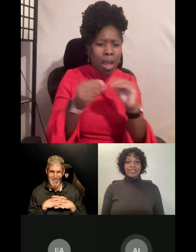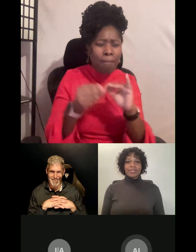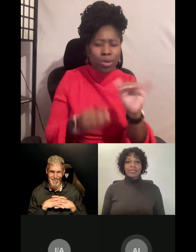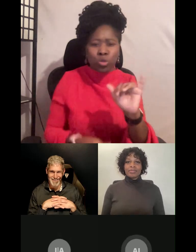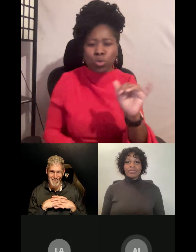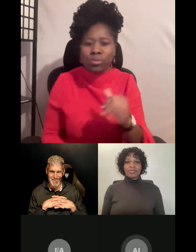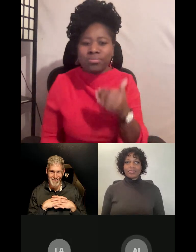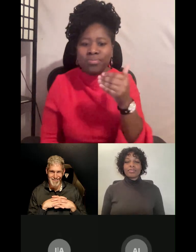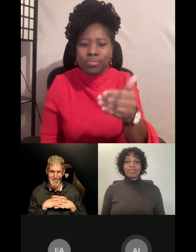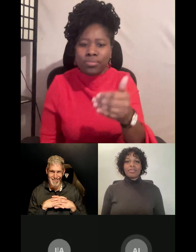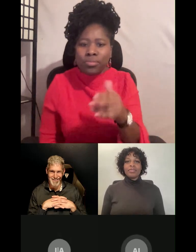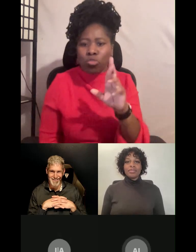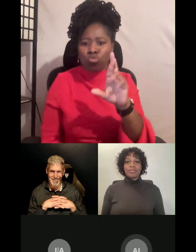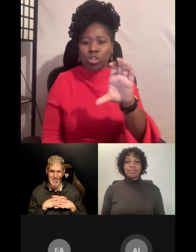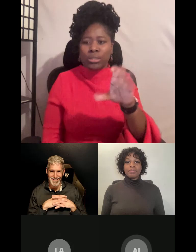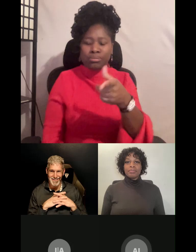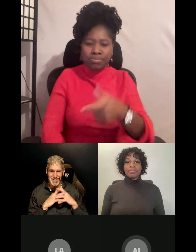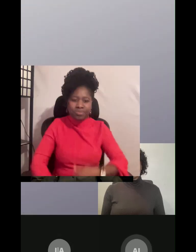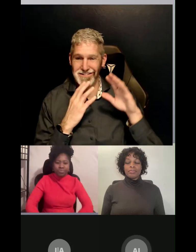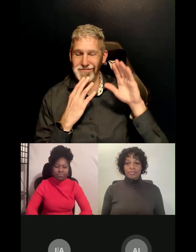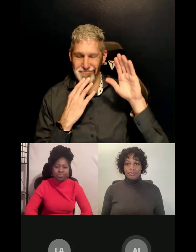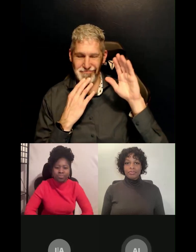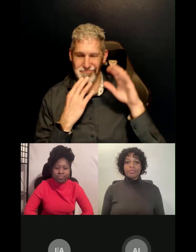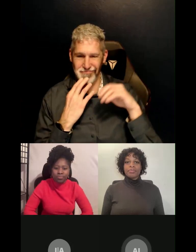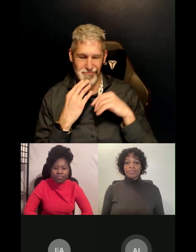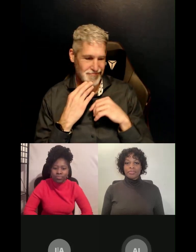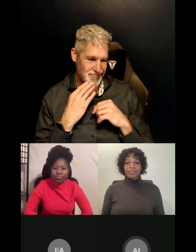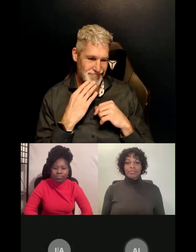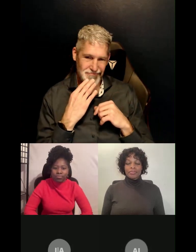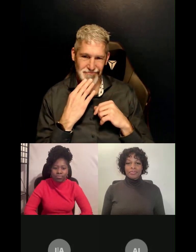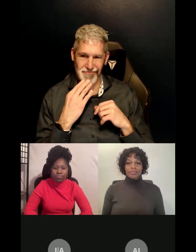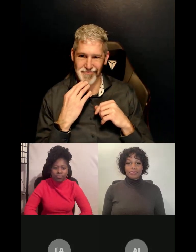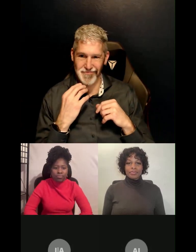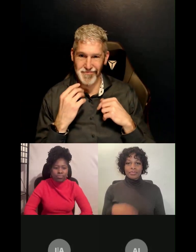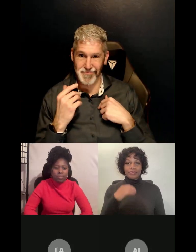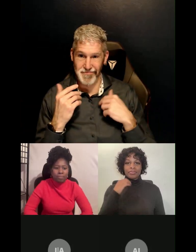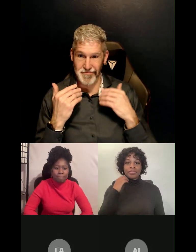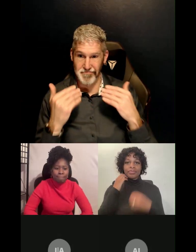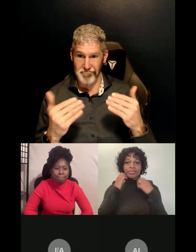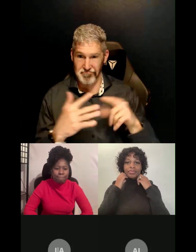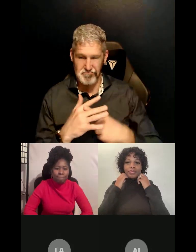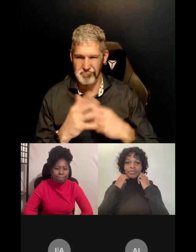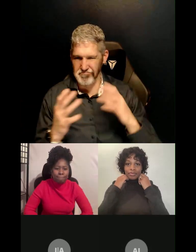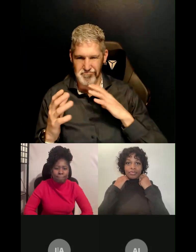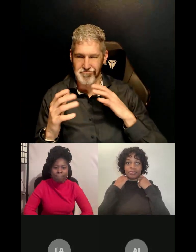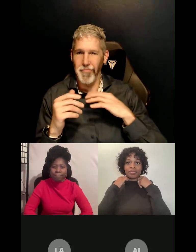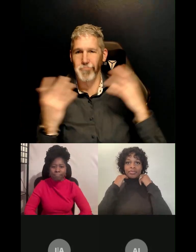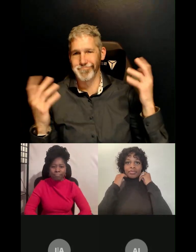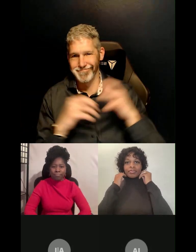Thank you, everyone who joined us. Feel free to keep the comments coming.